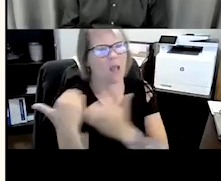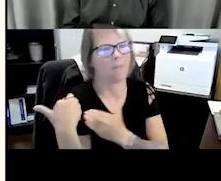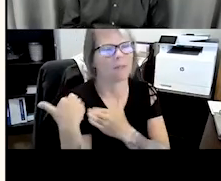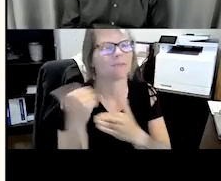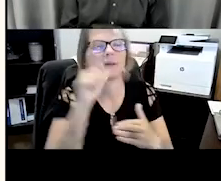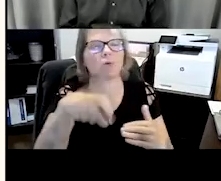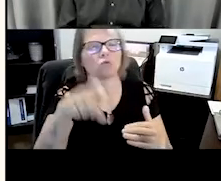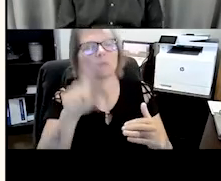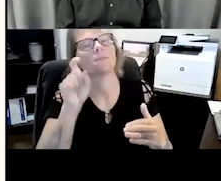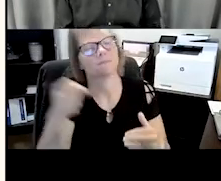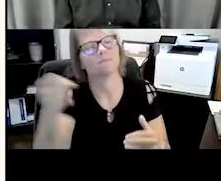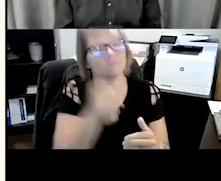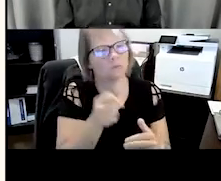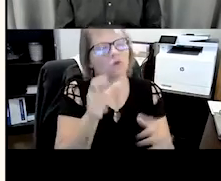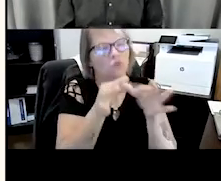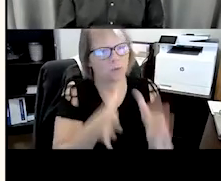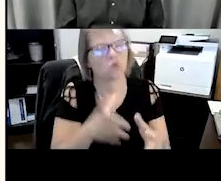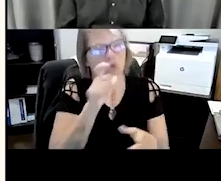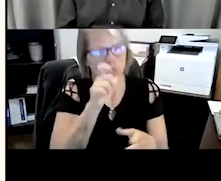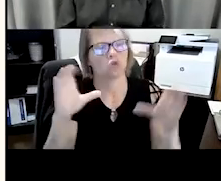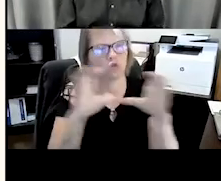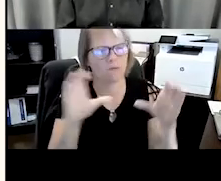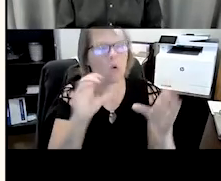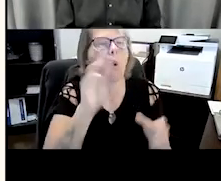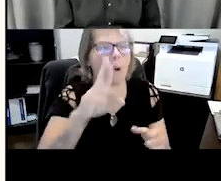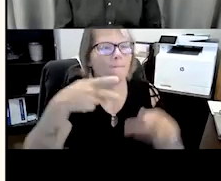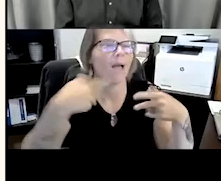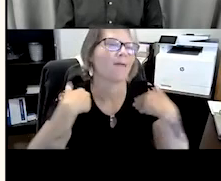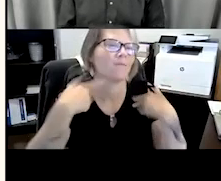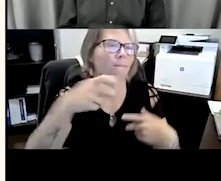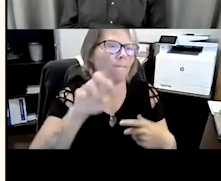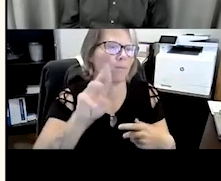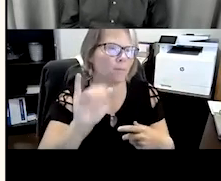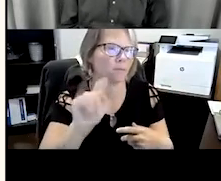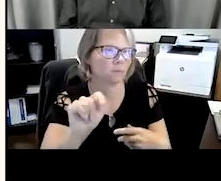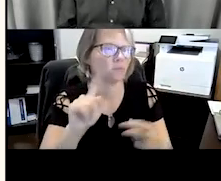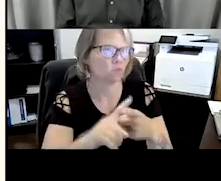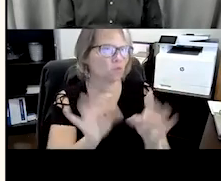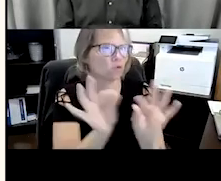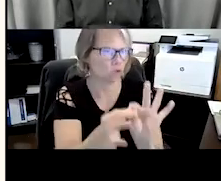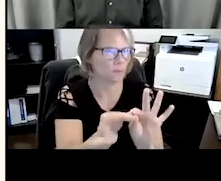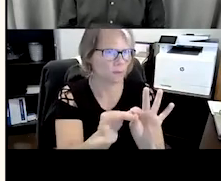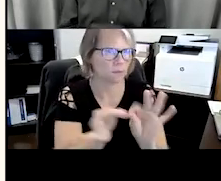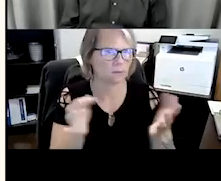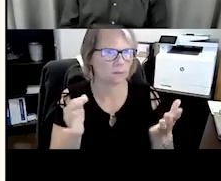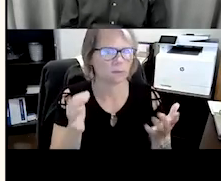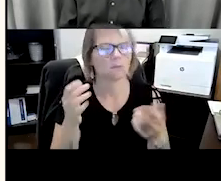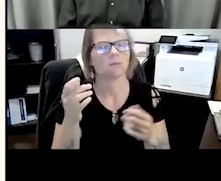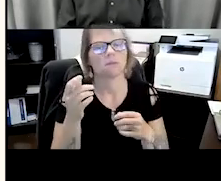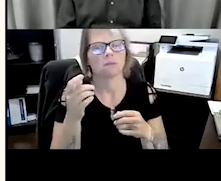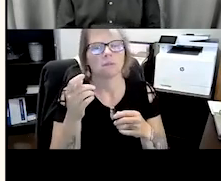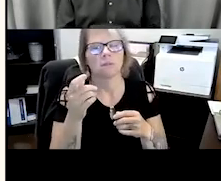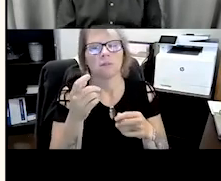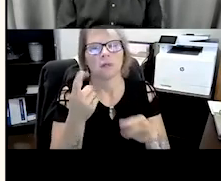very specific setting. Medical settings, legal settings require certified interpreters.